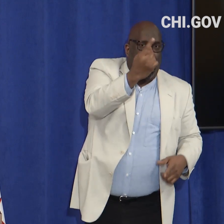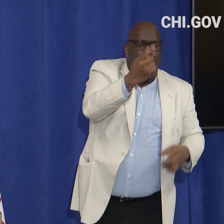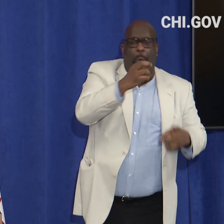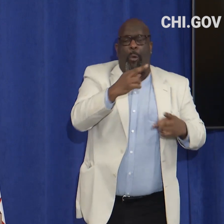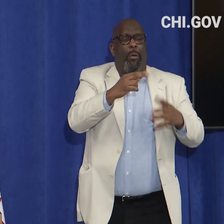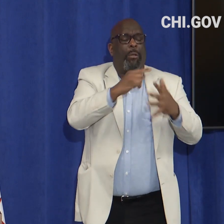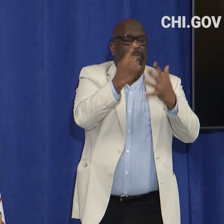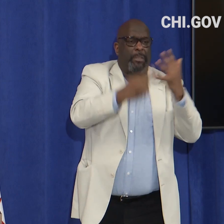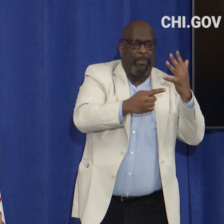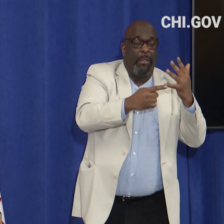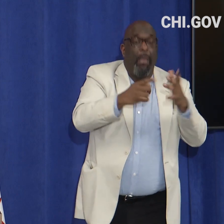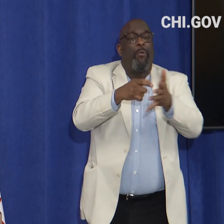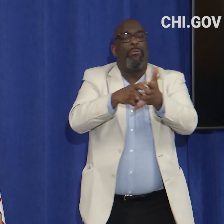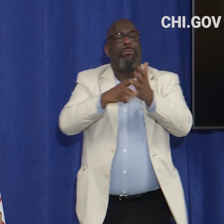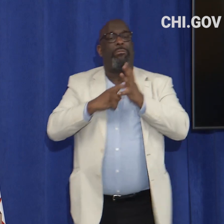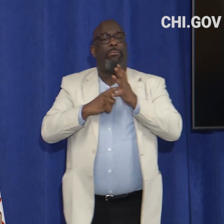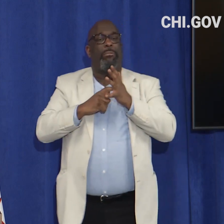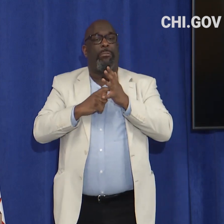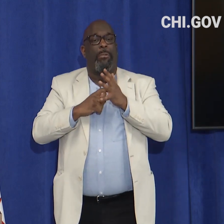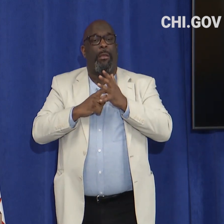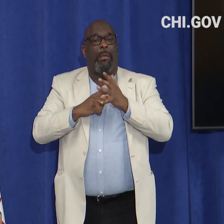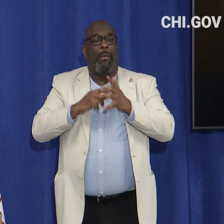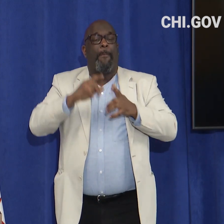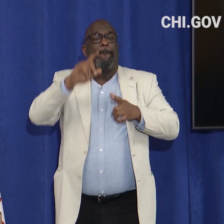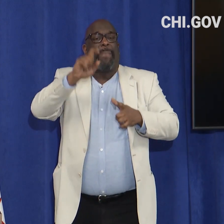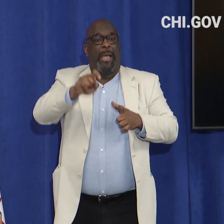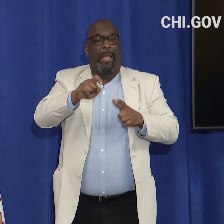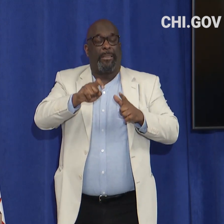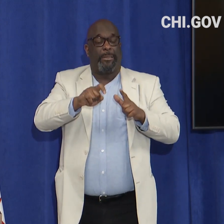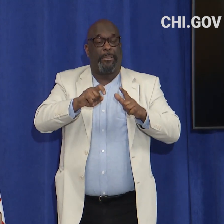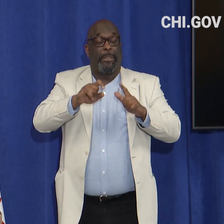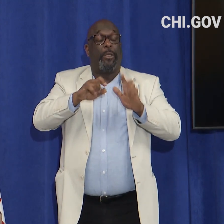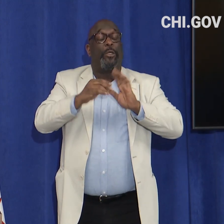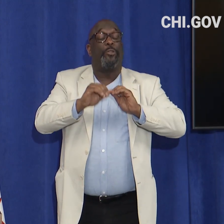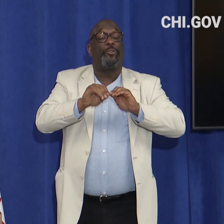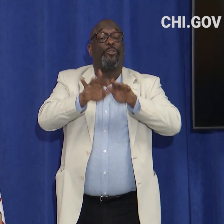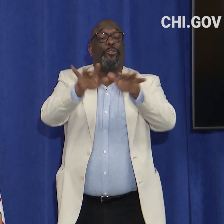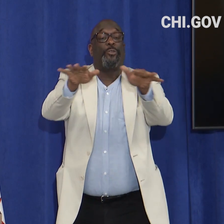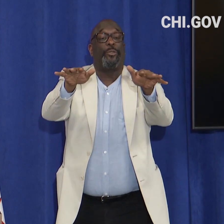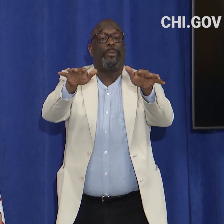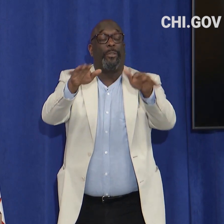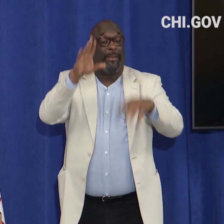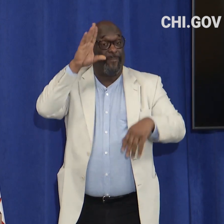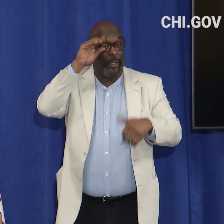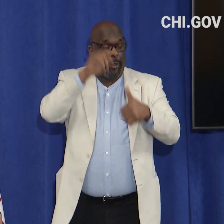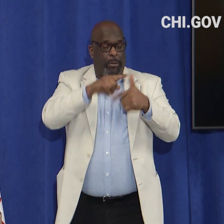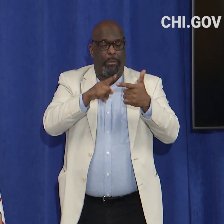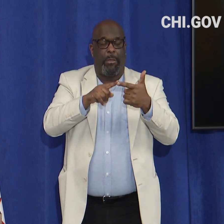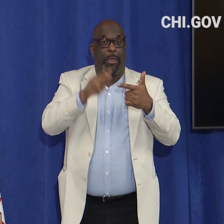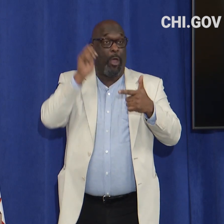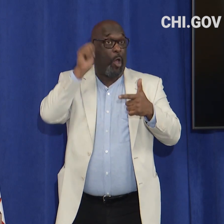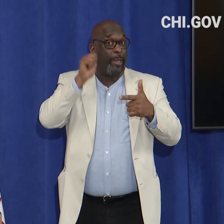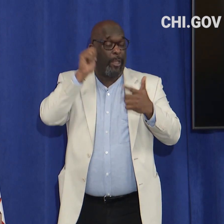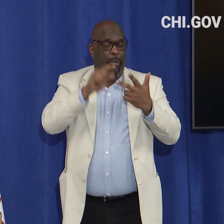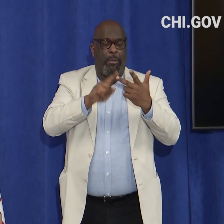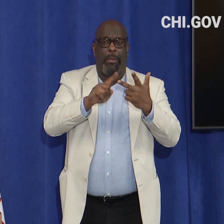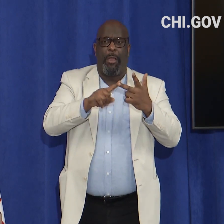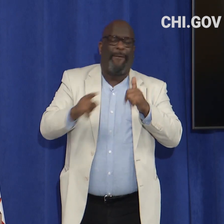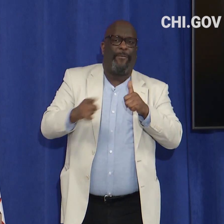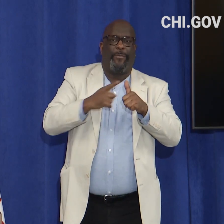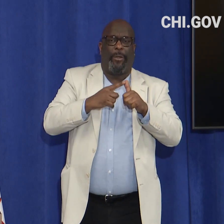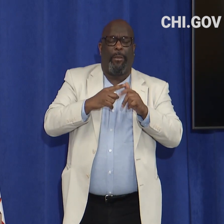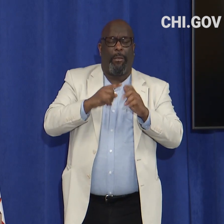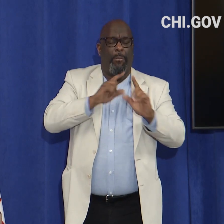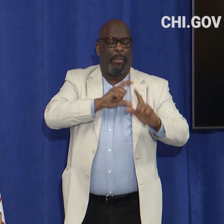that, it was mandatory to put out video, audio, and those initial police reports. And I emphasize those initial